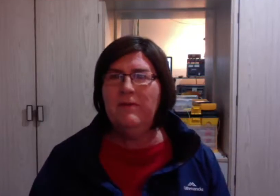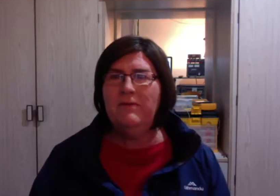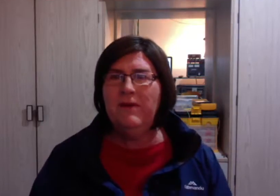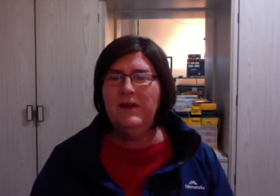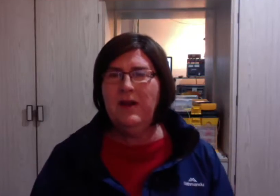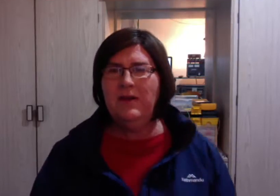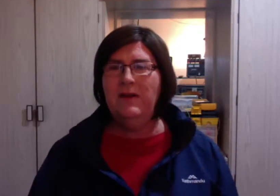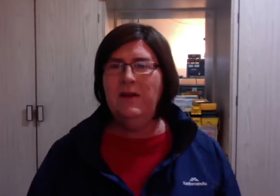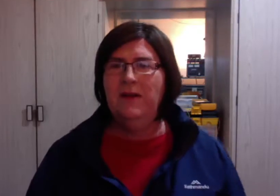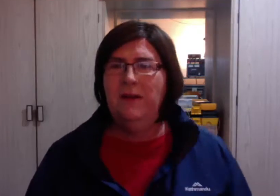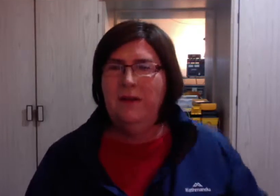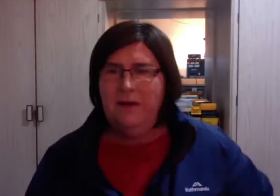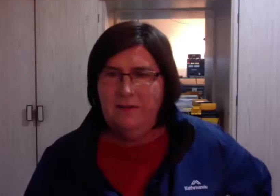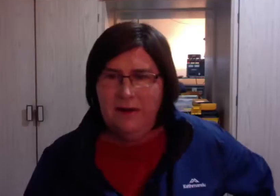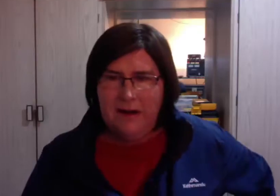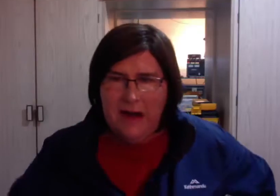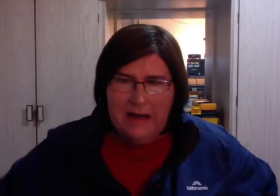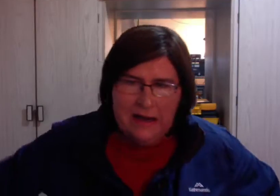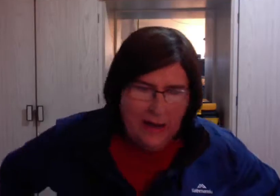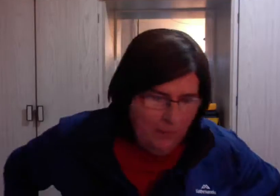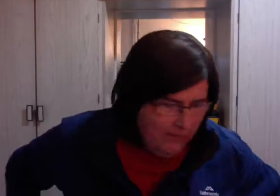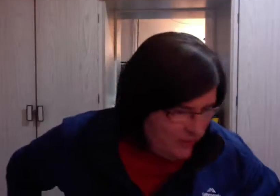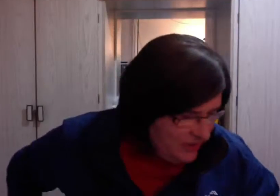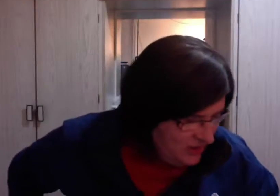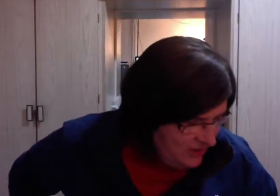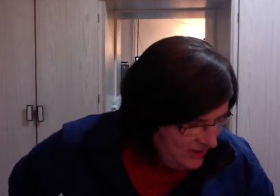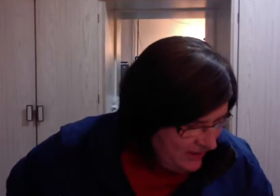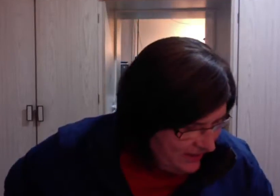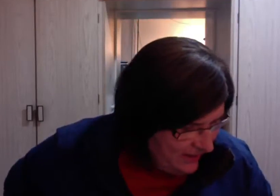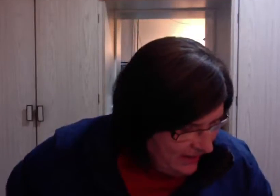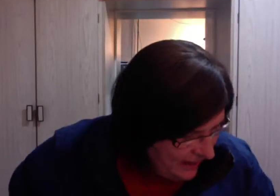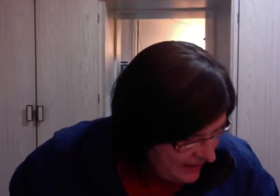we've only got a couple of questions.